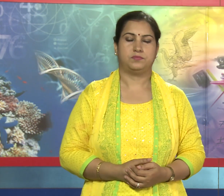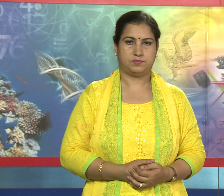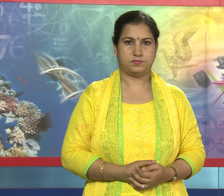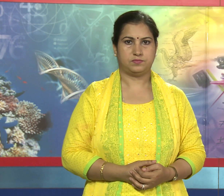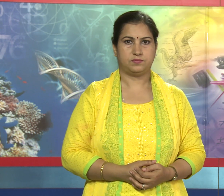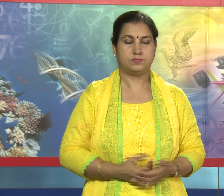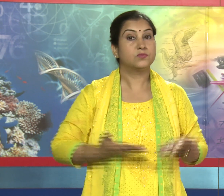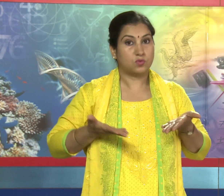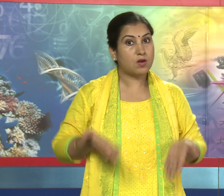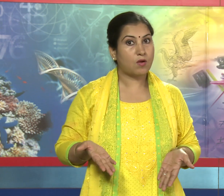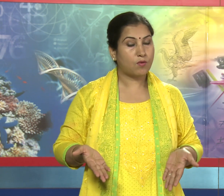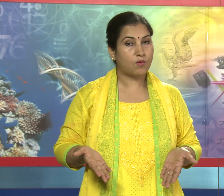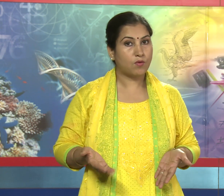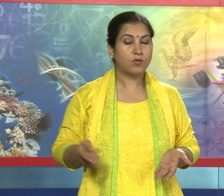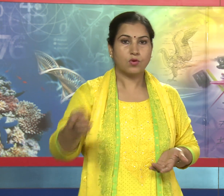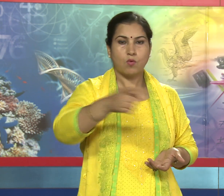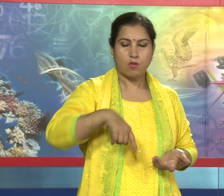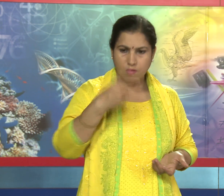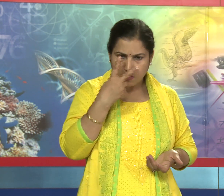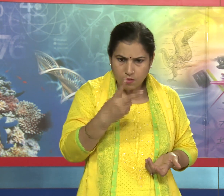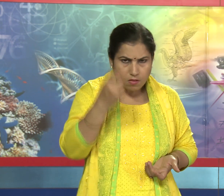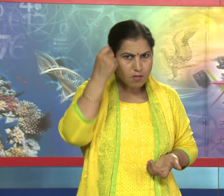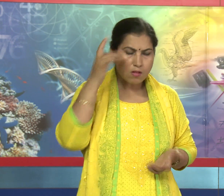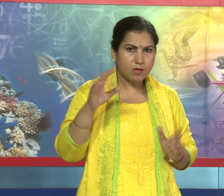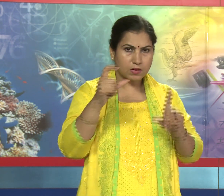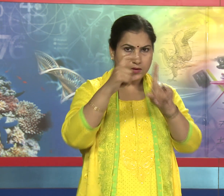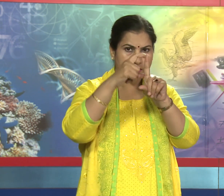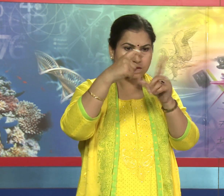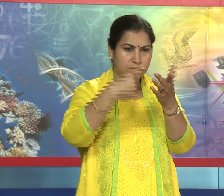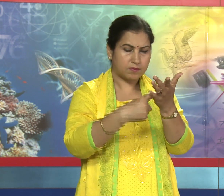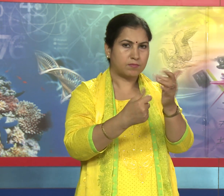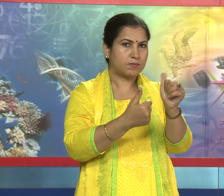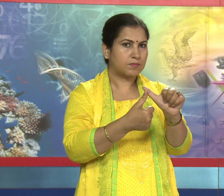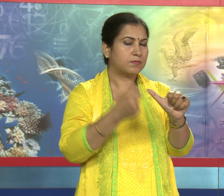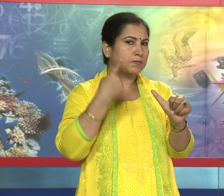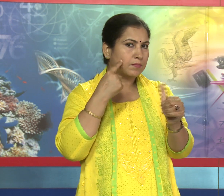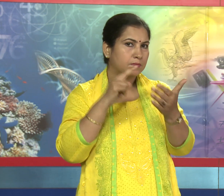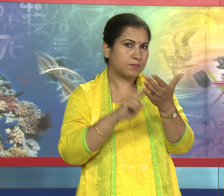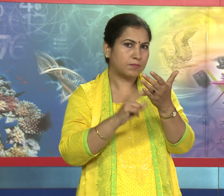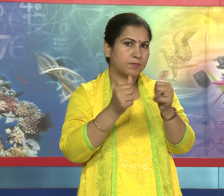So now you will be able to understand the meaning of drainage system.